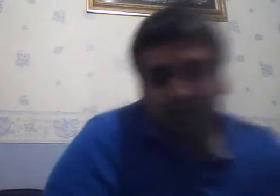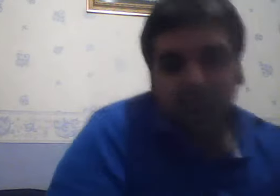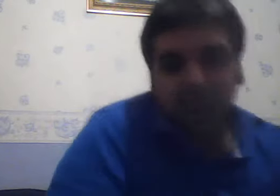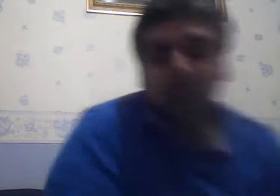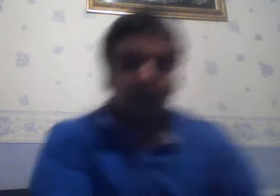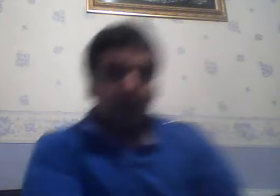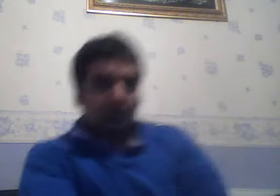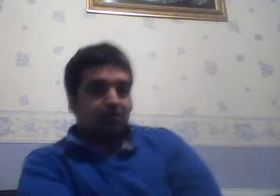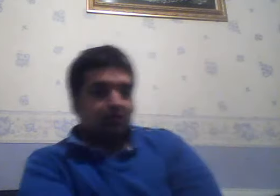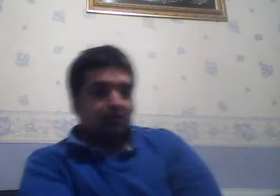was looking for directions.